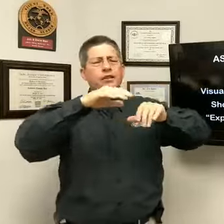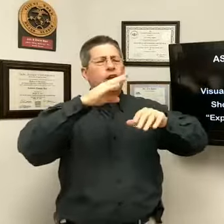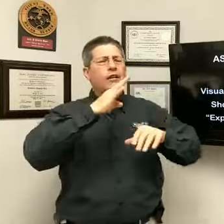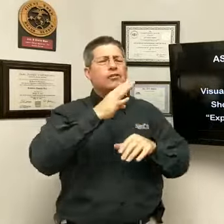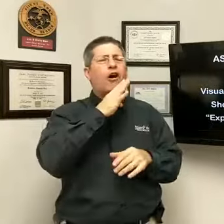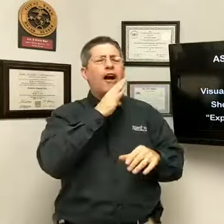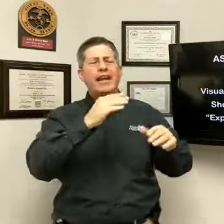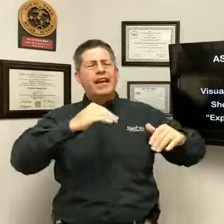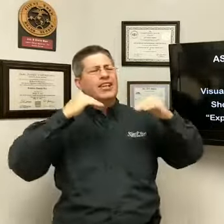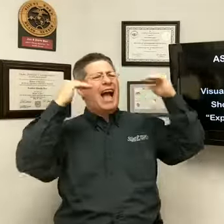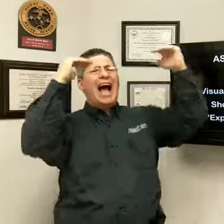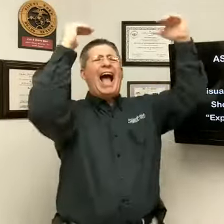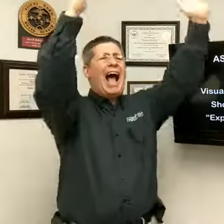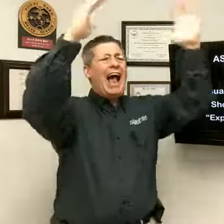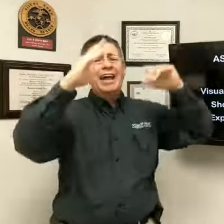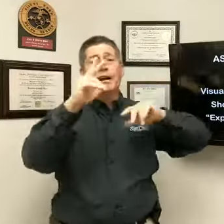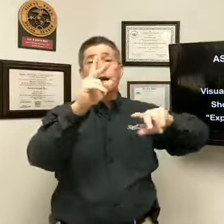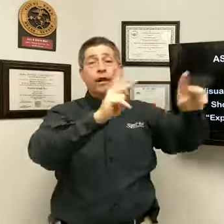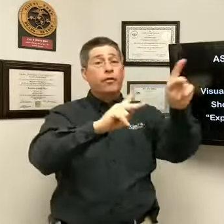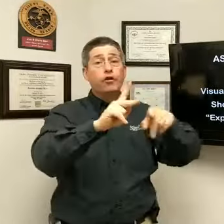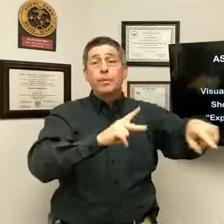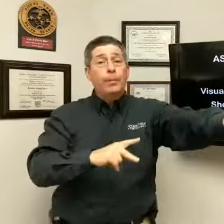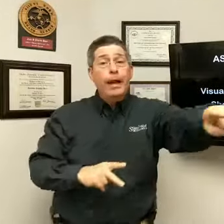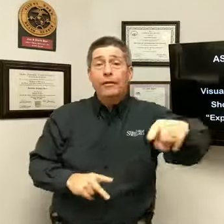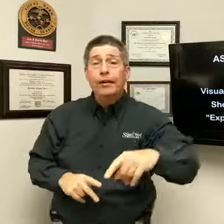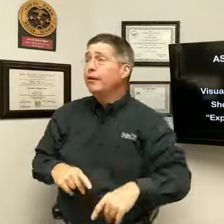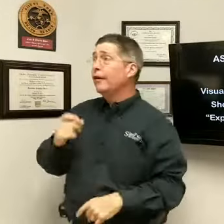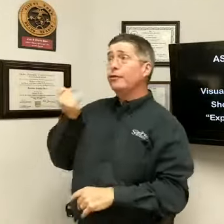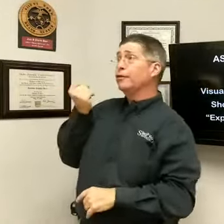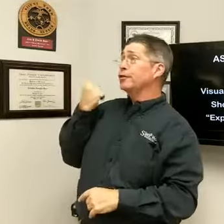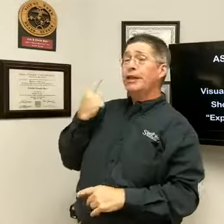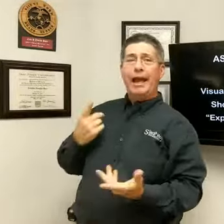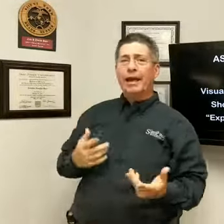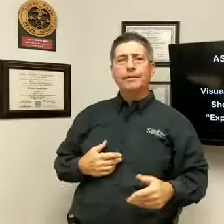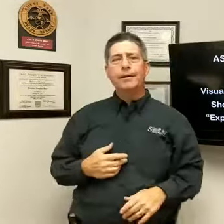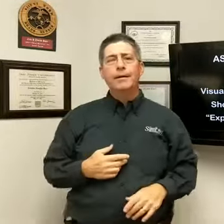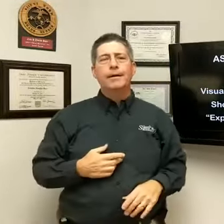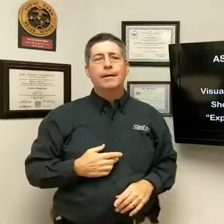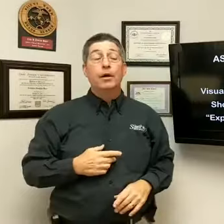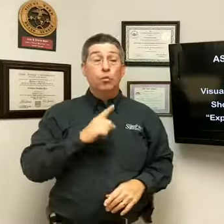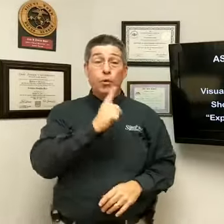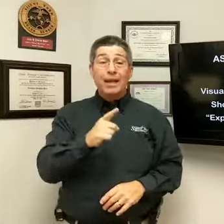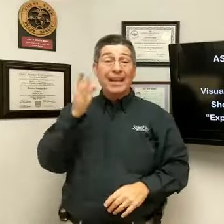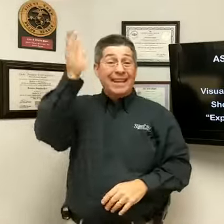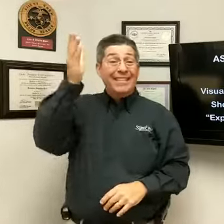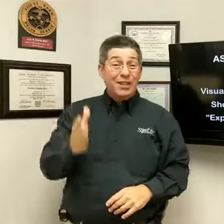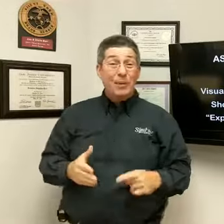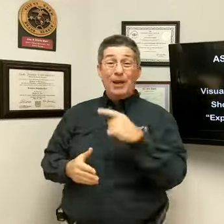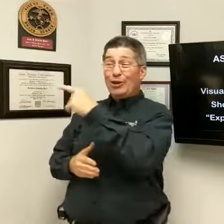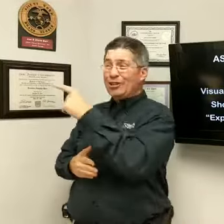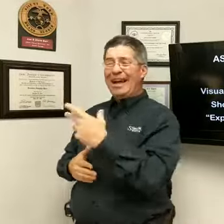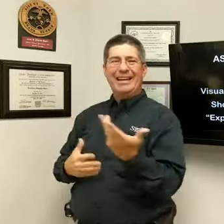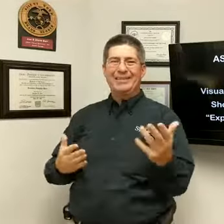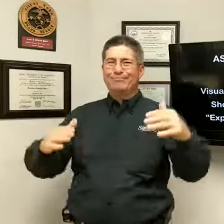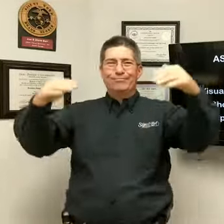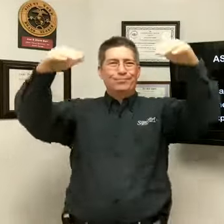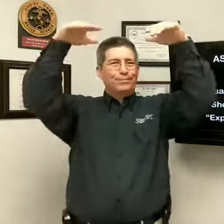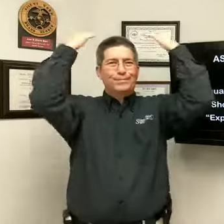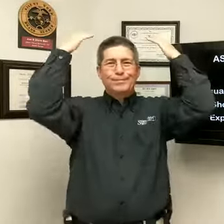and talking and is high, and those people out there, they don't understand, really the speaker's like,